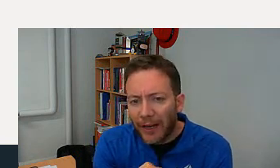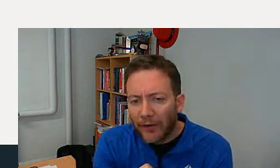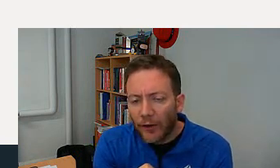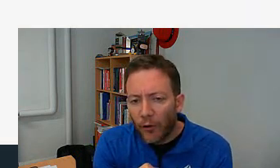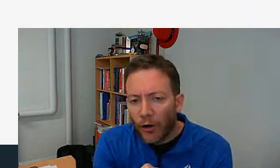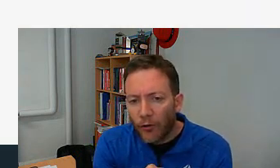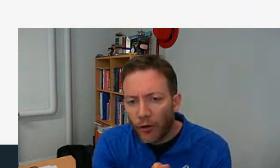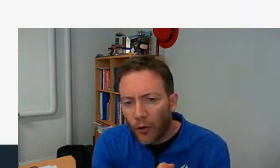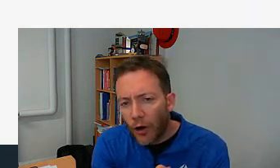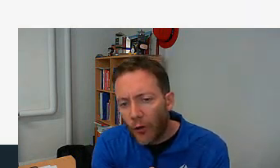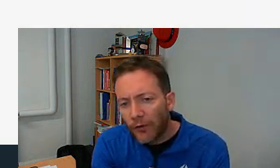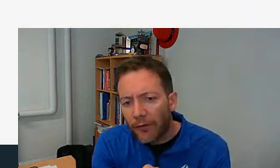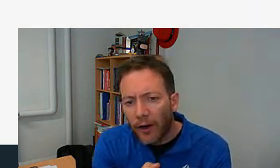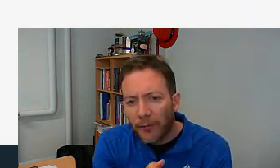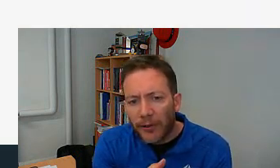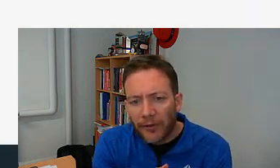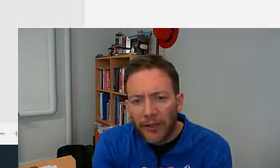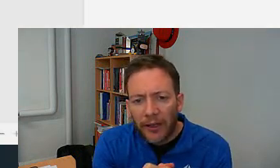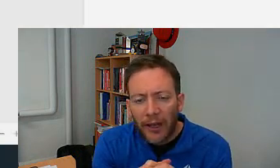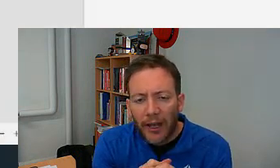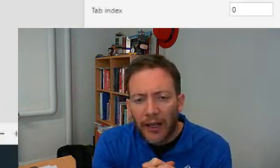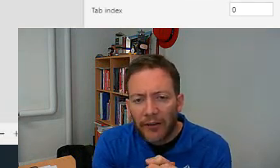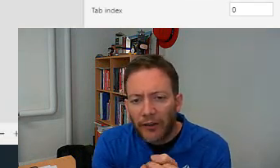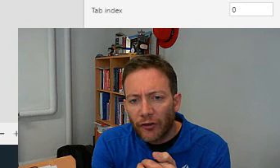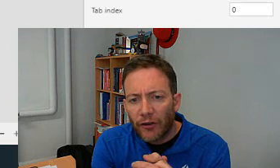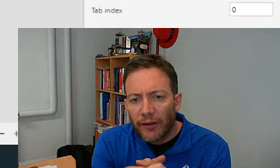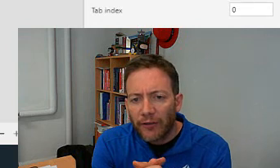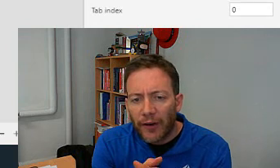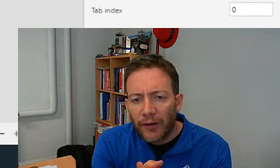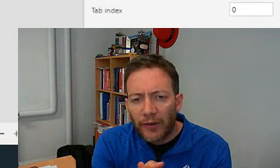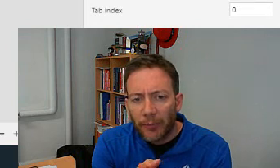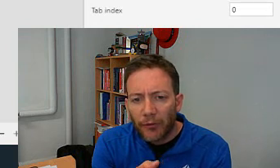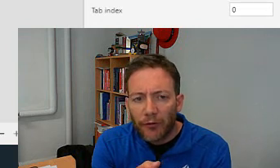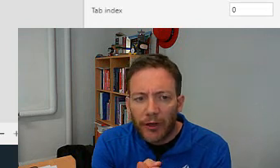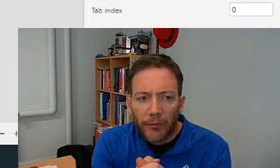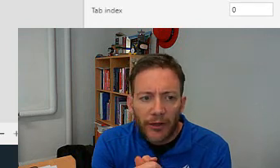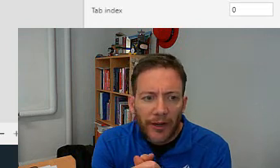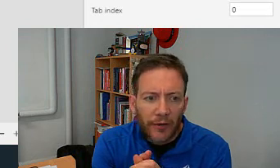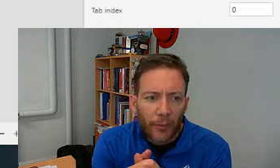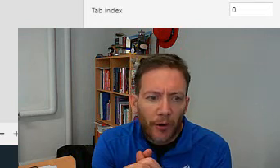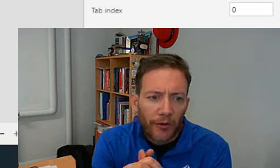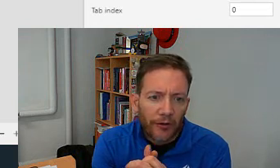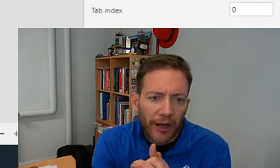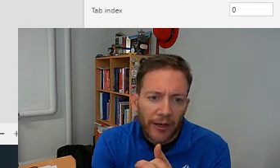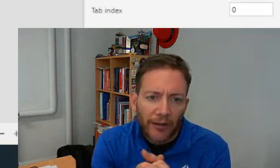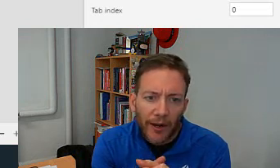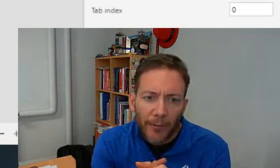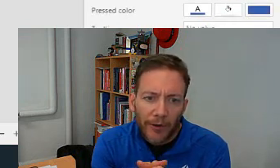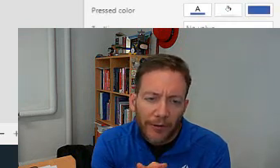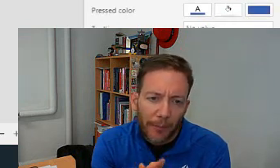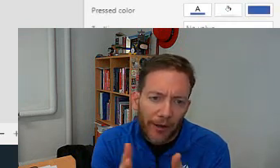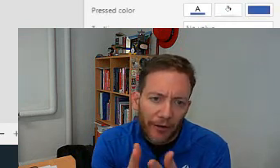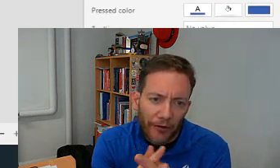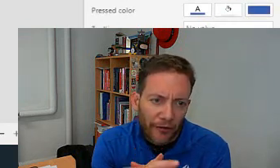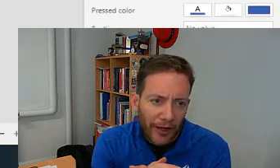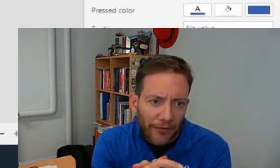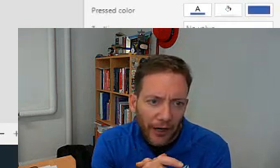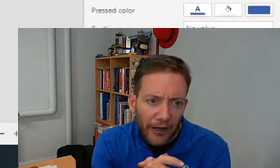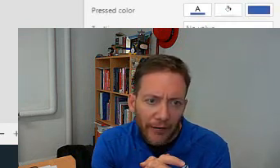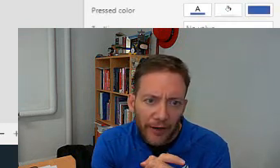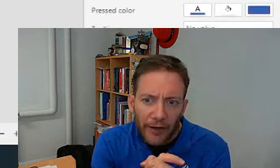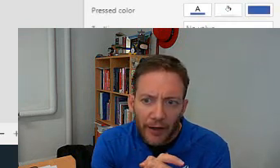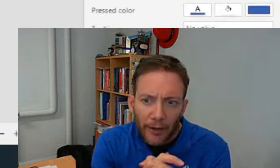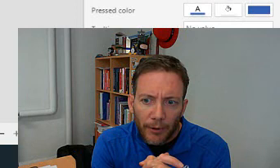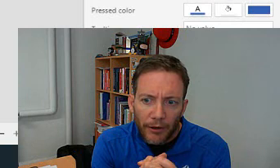simple. Again, it's a low-code, no-code environment. And I just created a very simple screen with a text box and a timer. The button is just